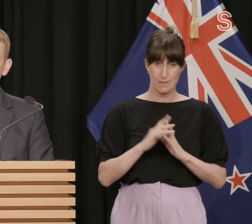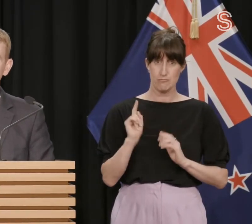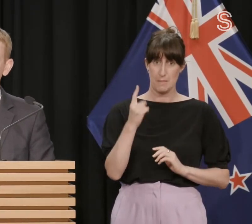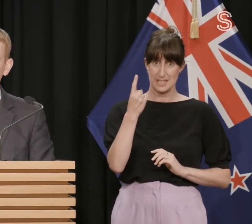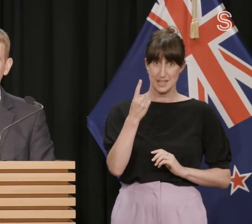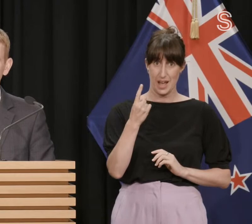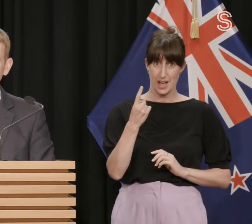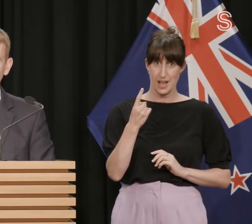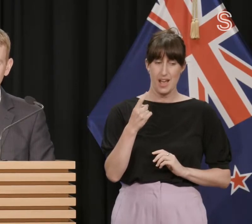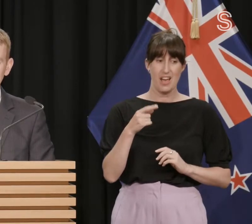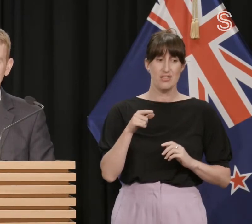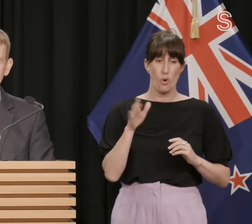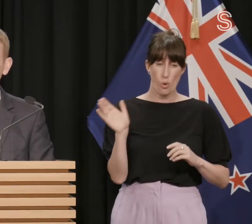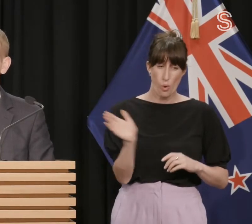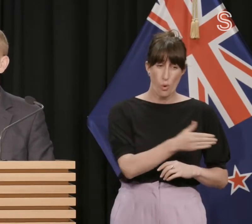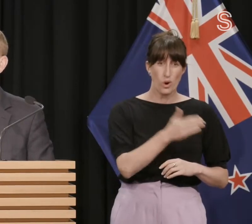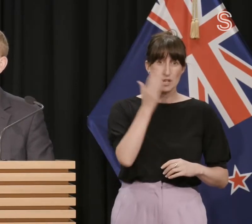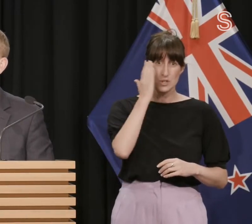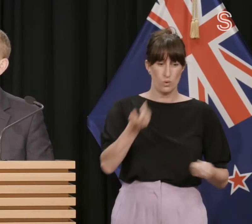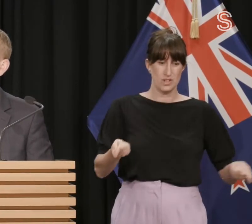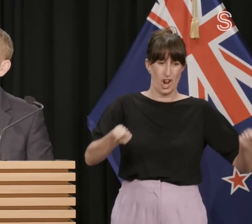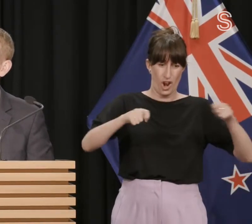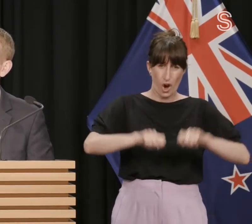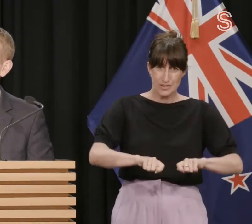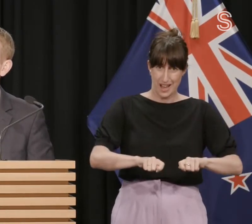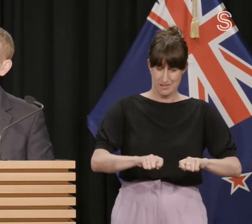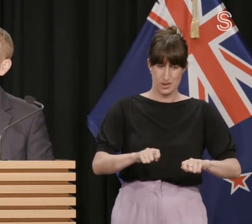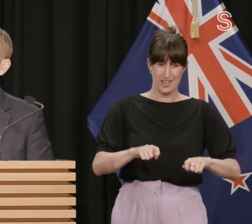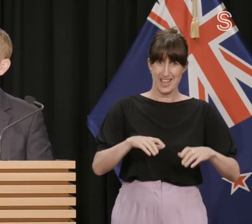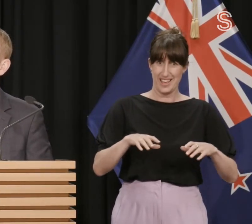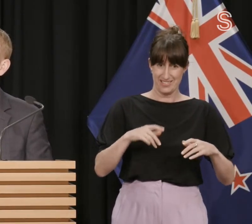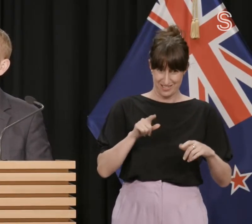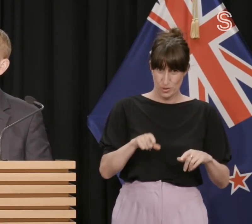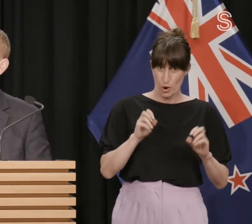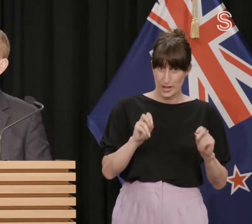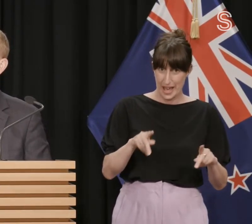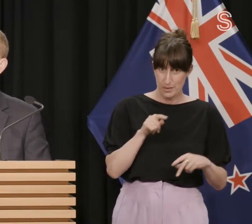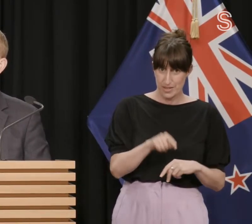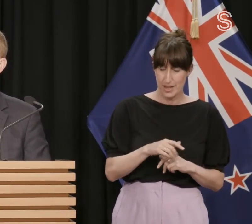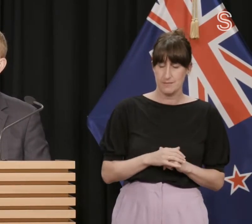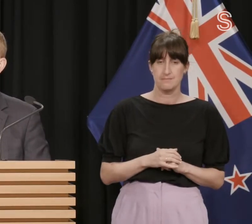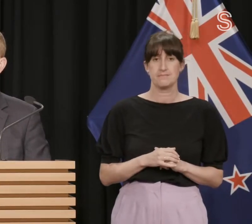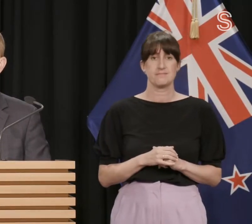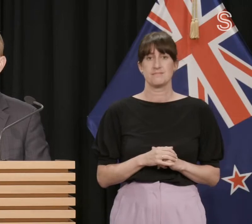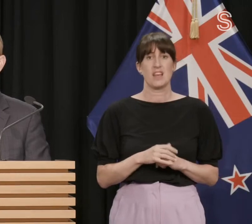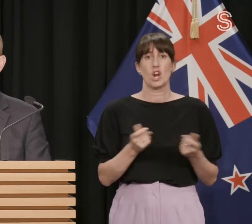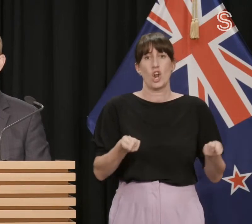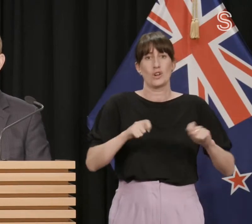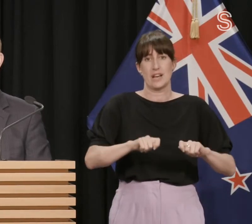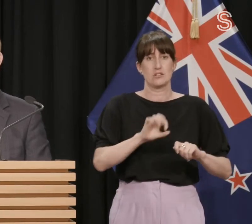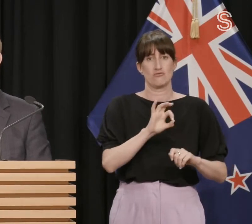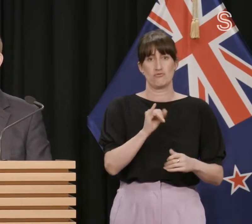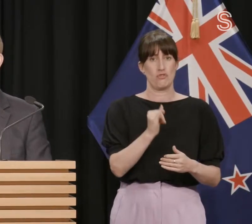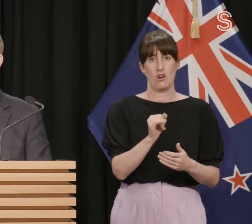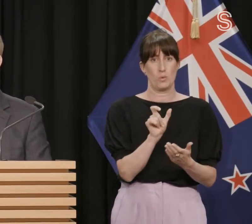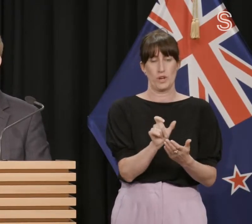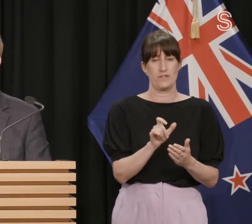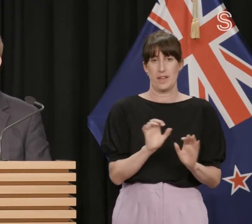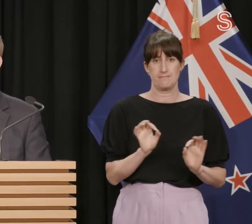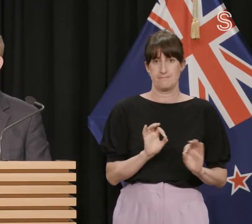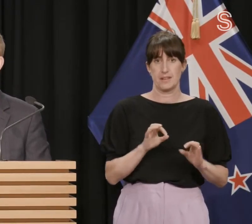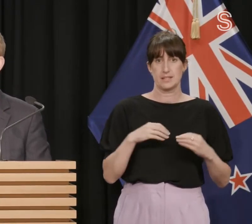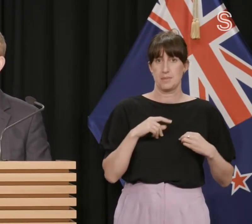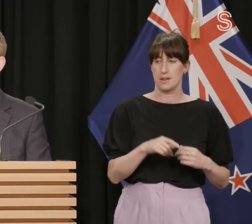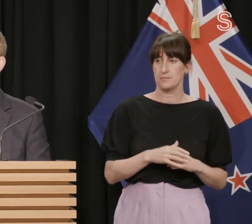I don't accept that they have been locked down. On the support, how did you arrive at the $1 million figure? We looked at